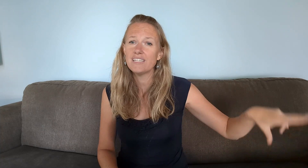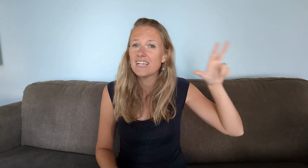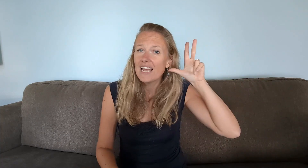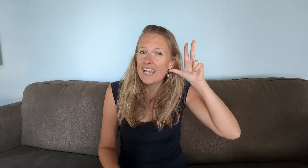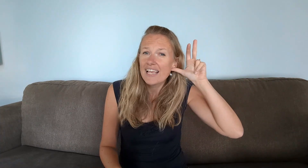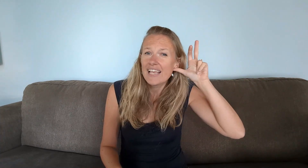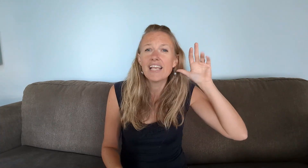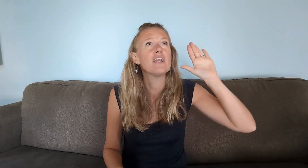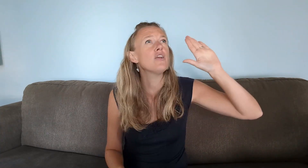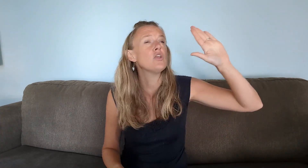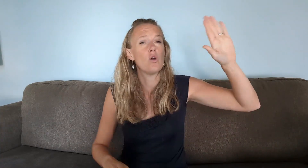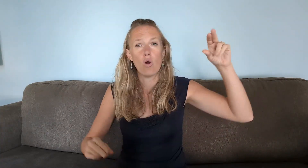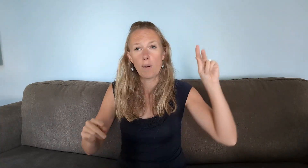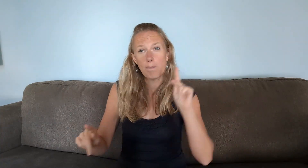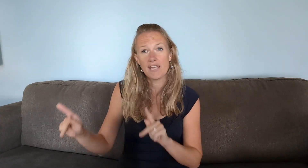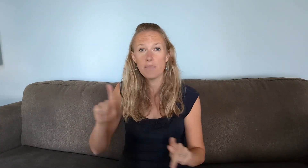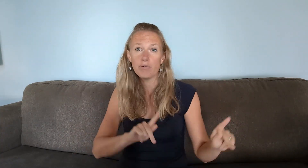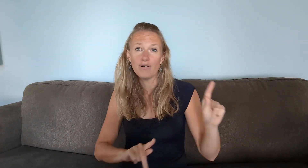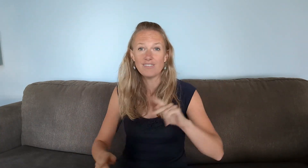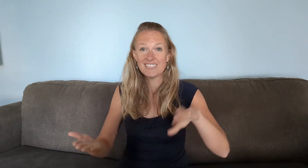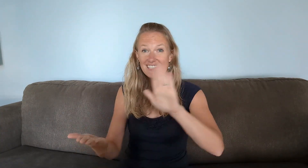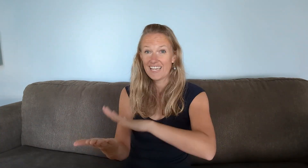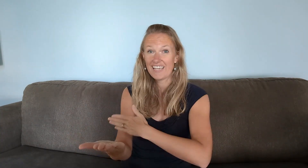bridge, hear your people sing,